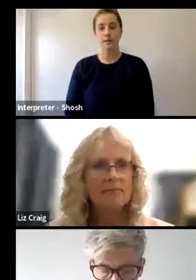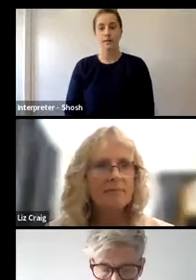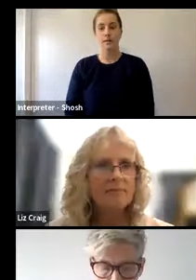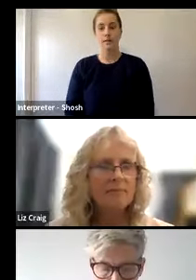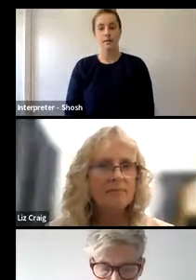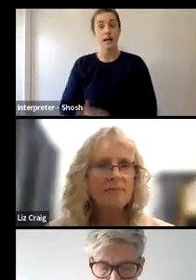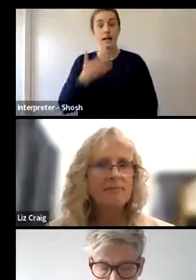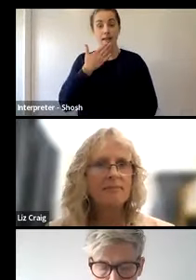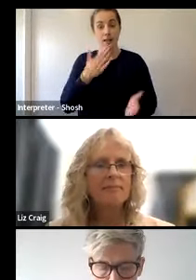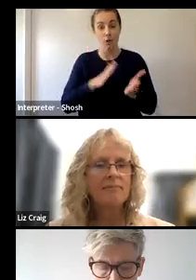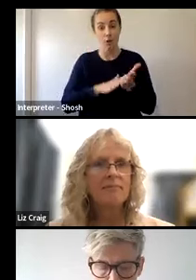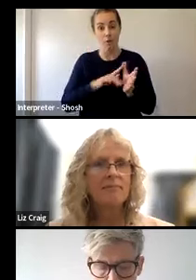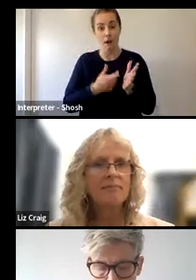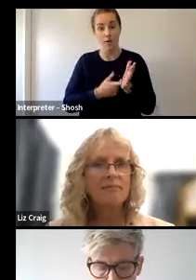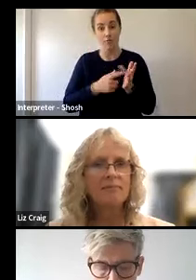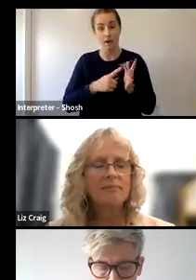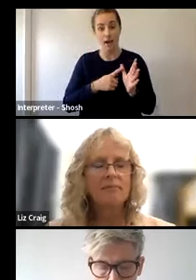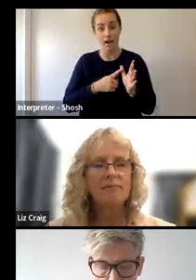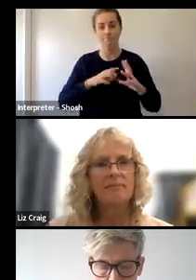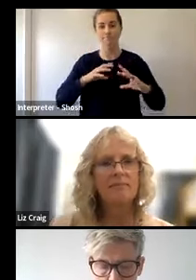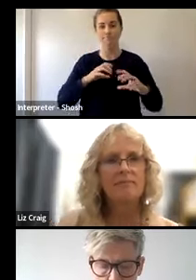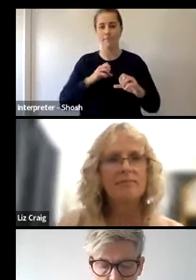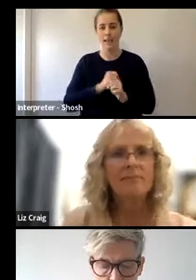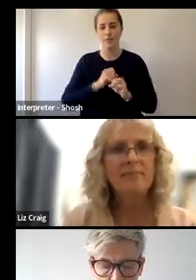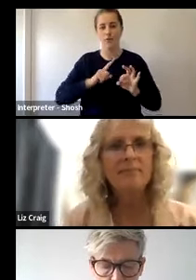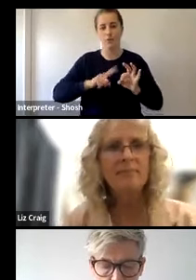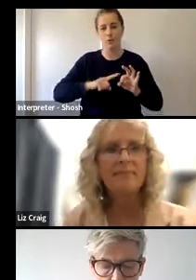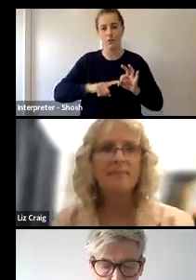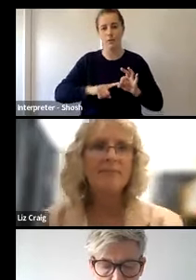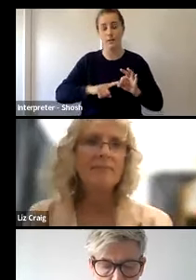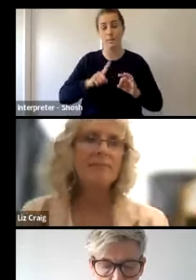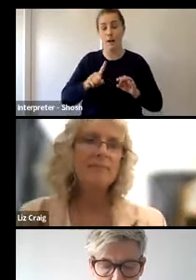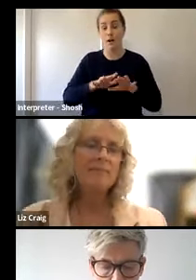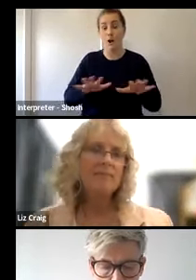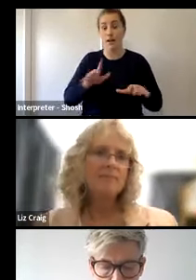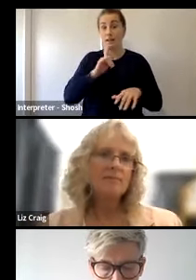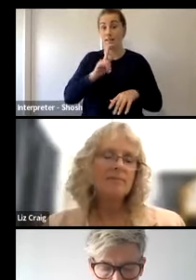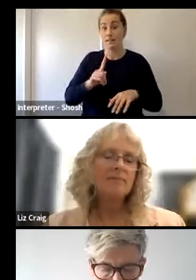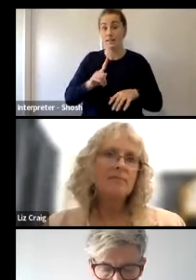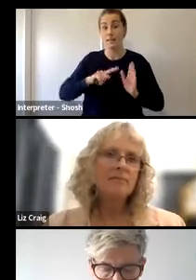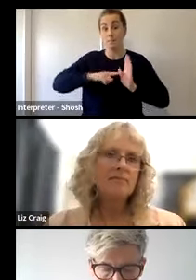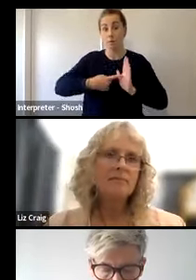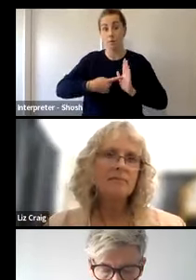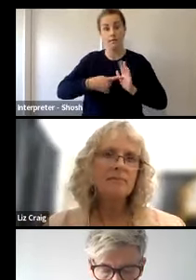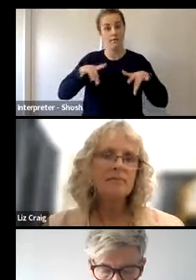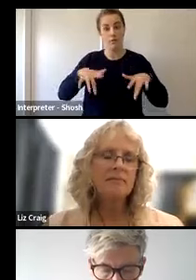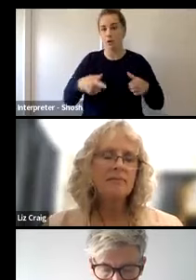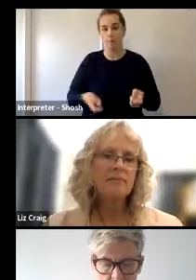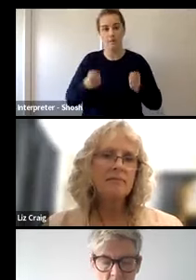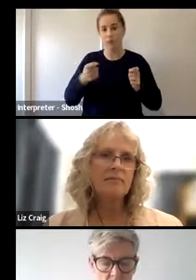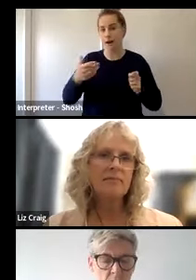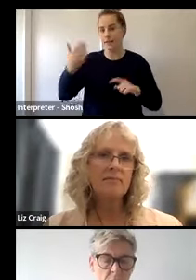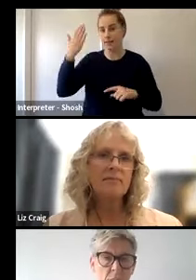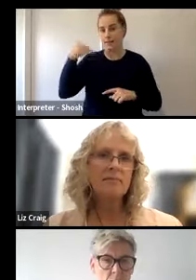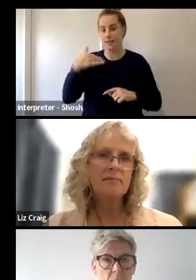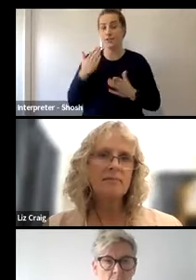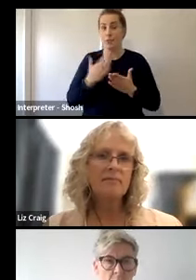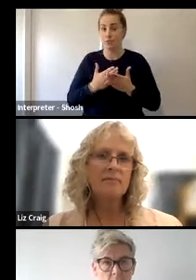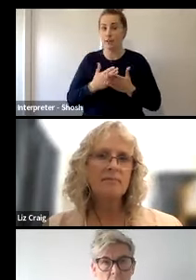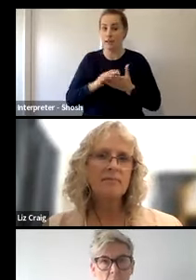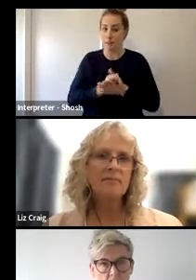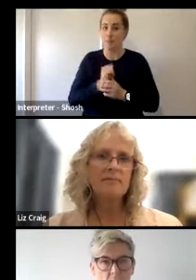Thank you, Maria. It looks like we've come to the end of our questions, but like I say, these are points that haven't been raised before, so I do